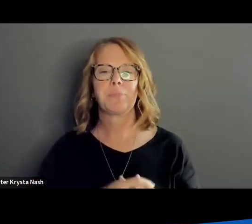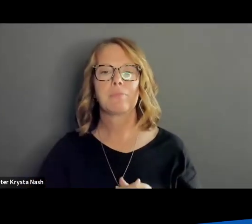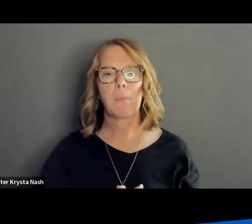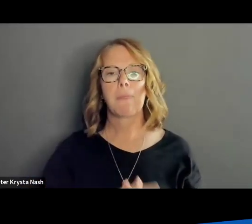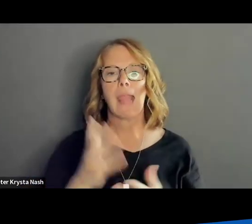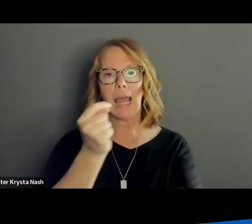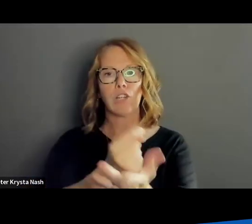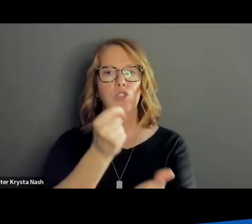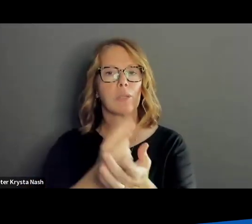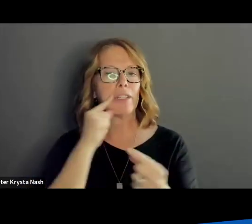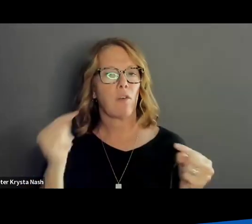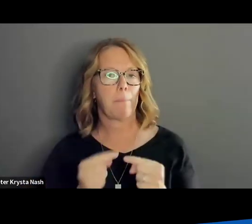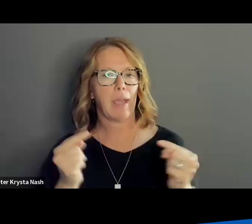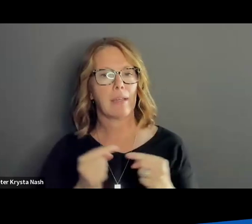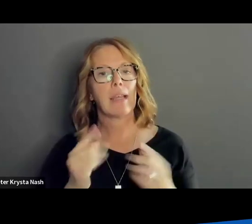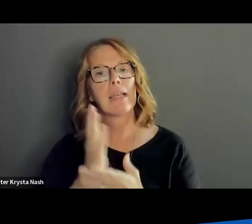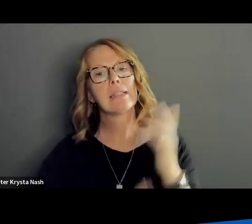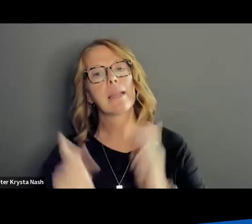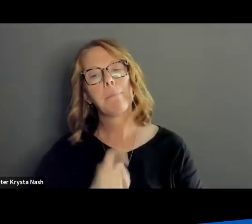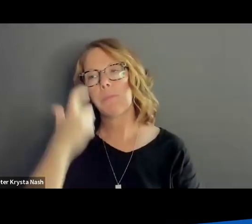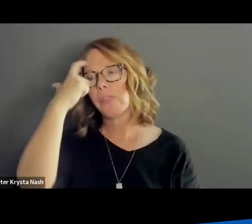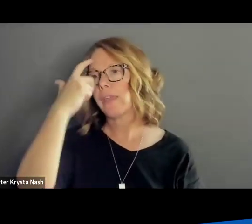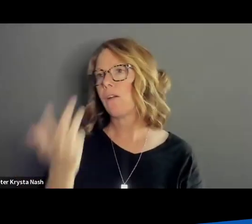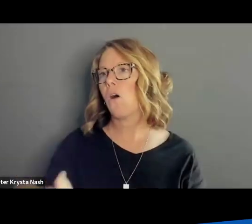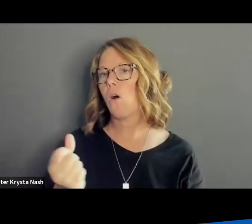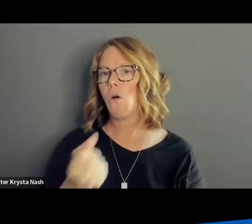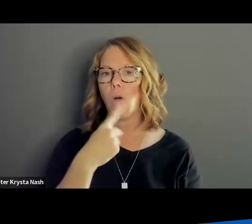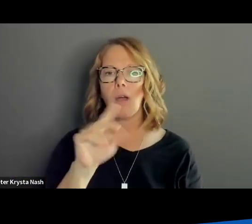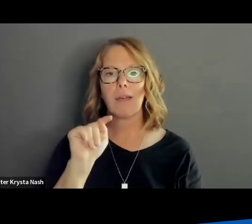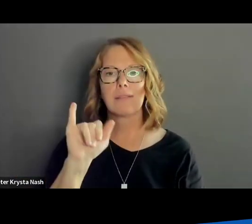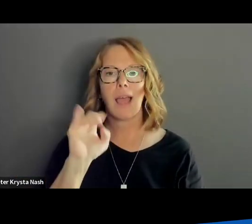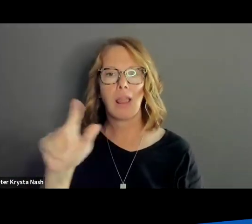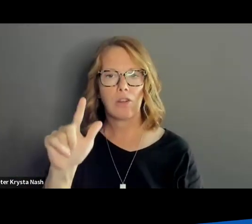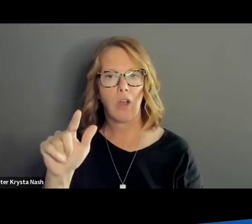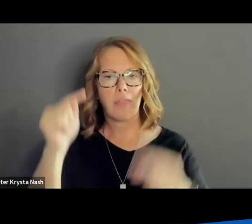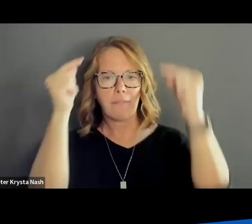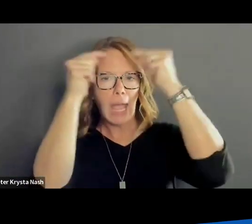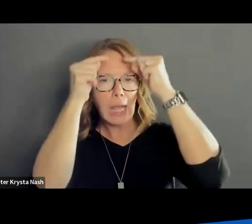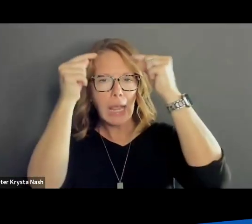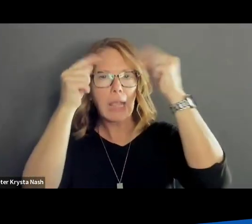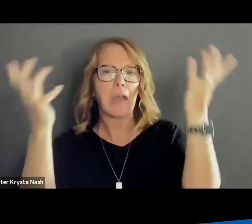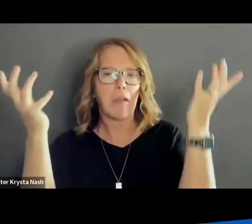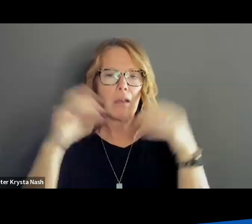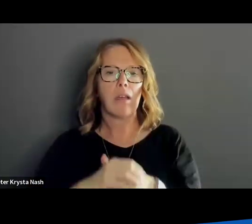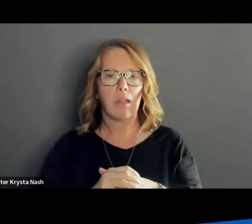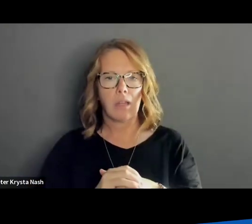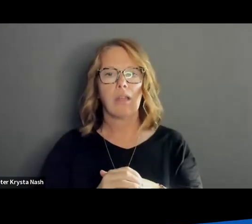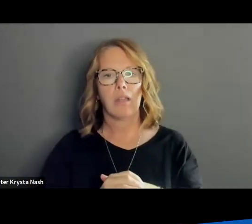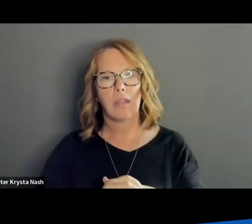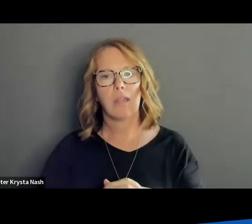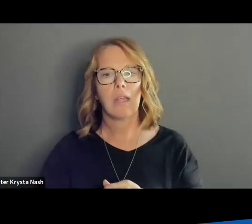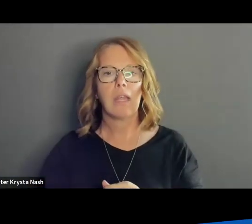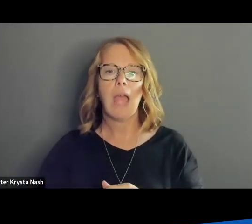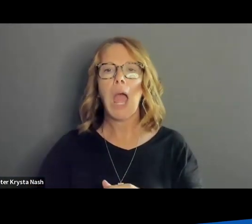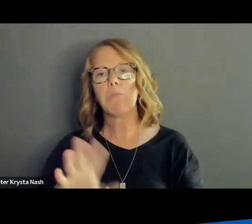of treatments for pain. Now, some people think like when they take a Tylenol and they have a headache and they take a Tylenol, and in a short amount